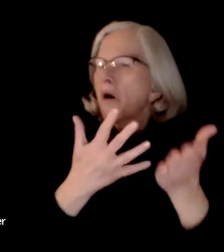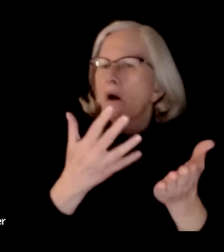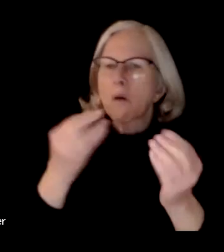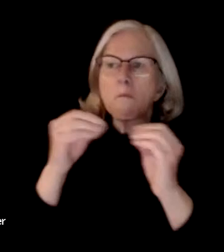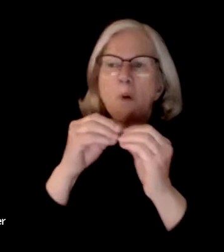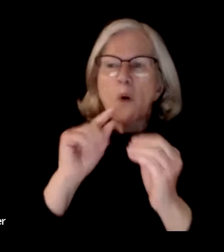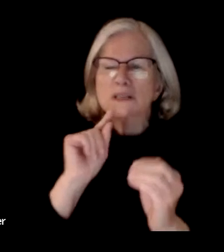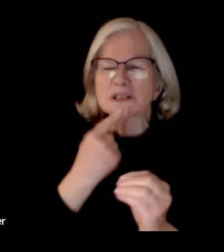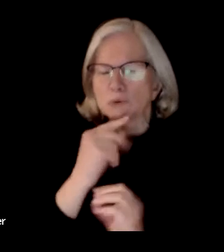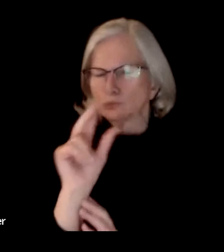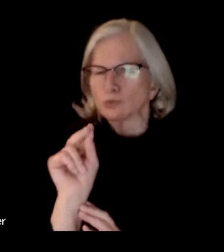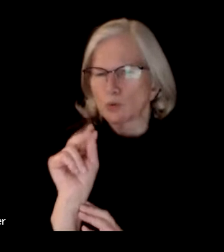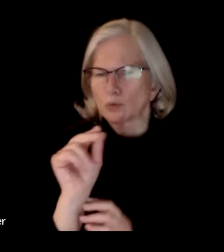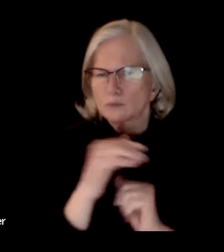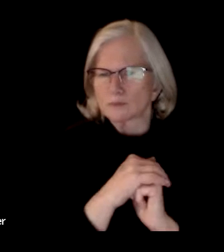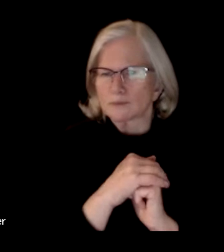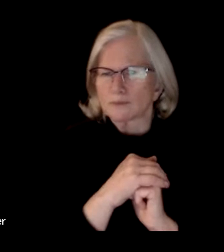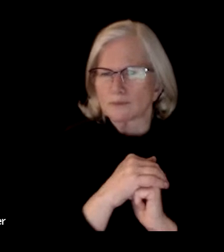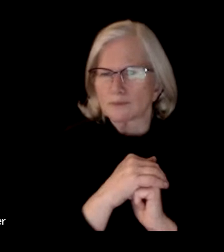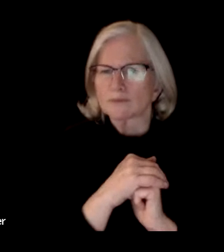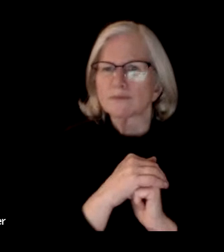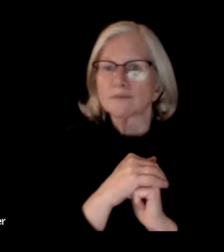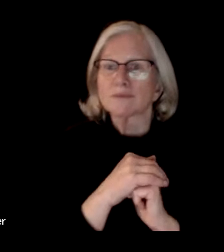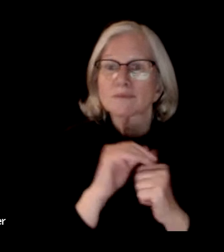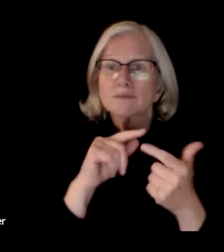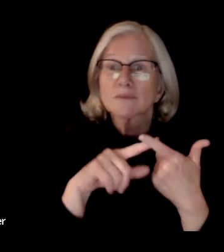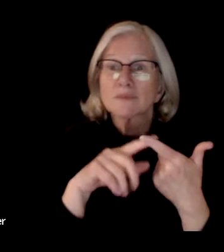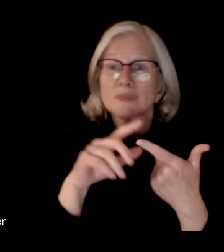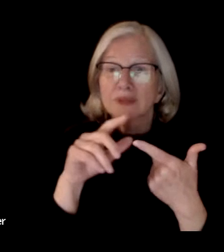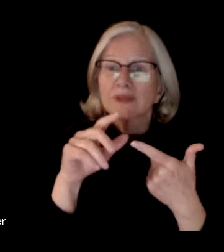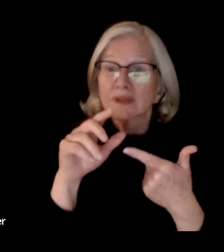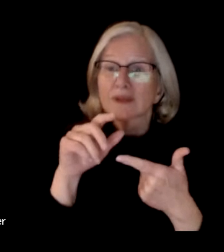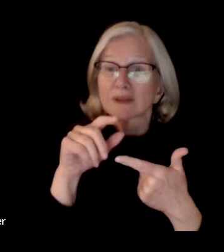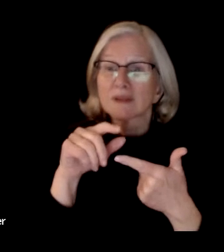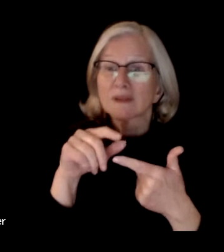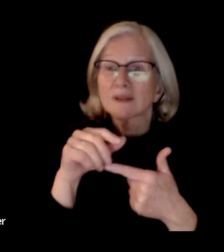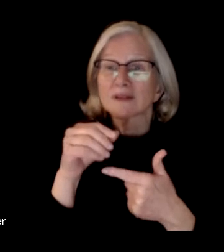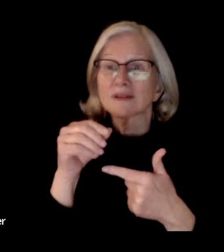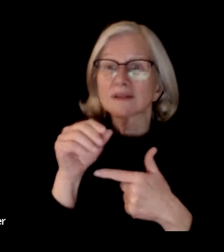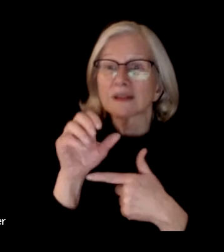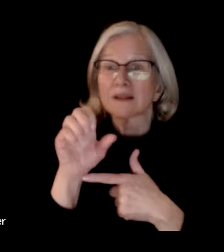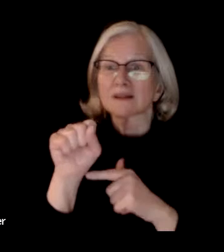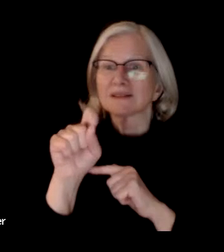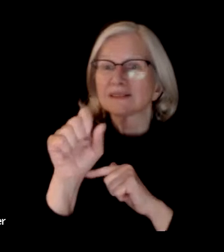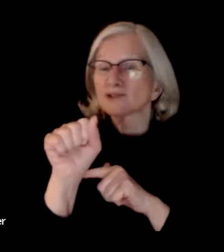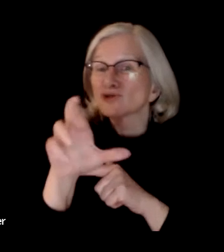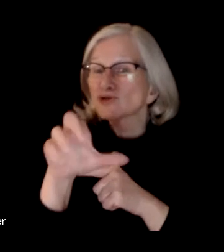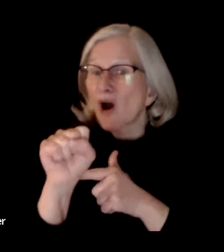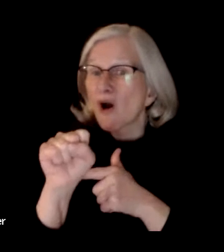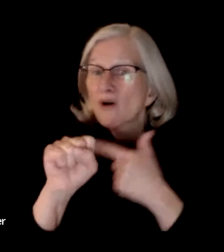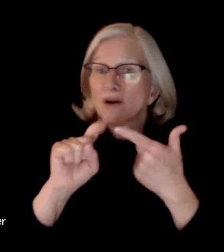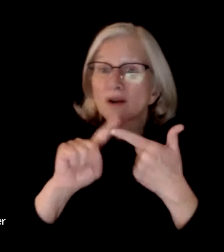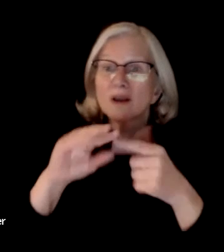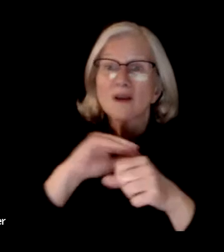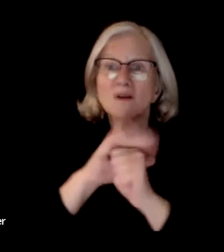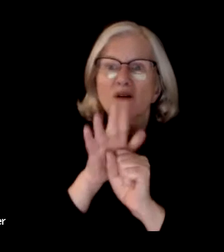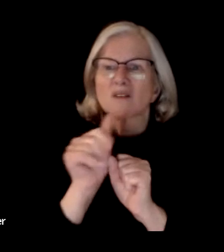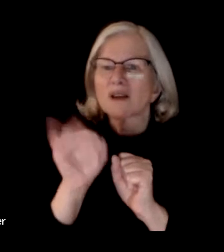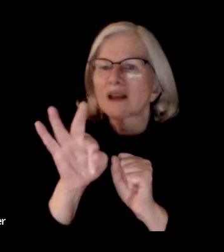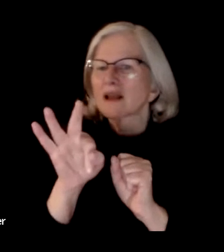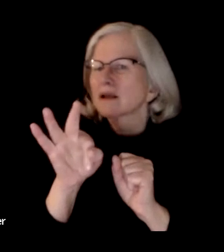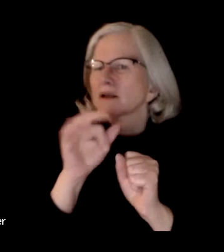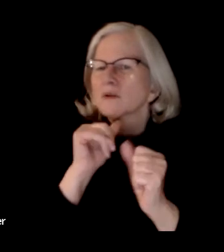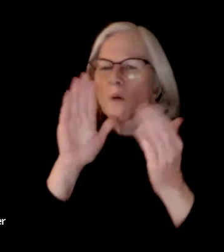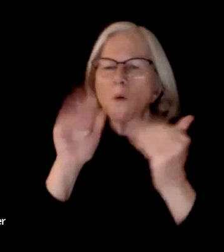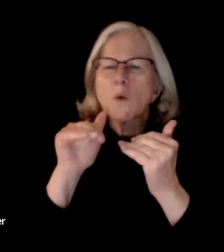like SARS-CoV-2, the virus that causes COVID-19, it is not unexpected to see new or more